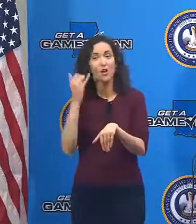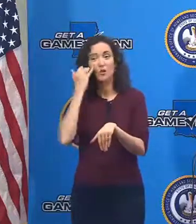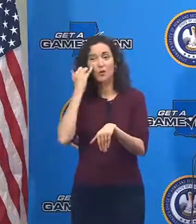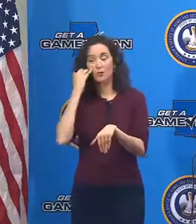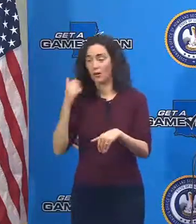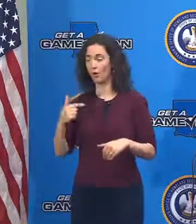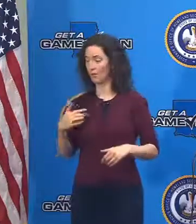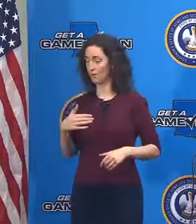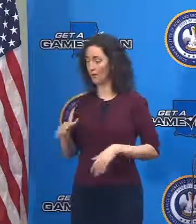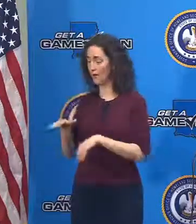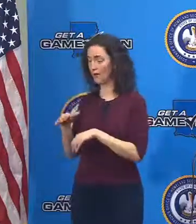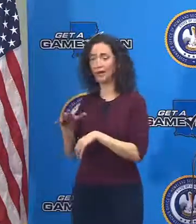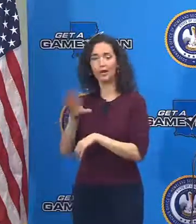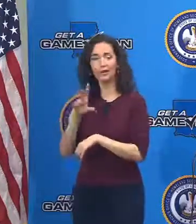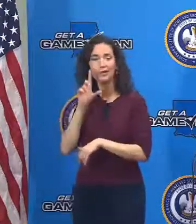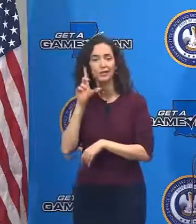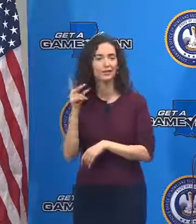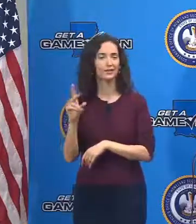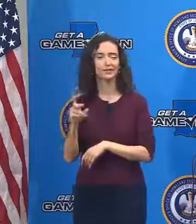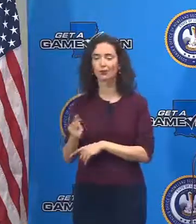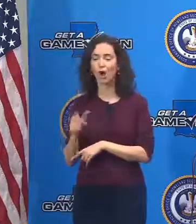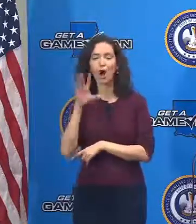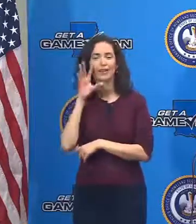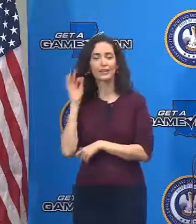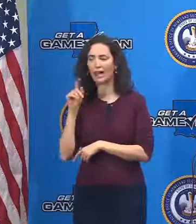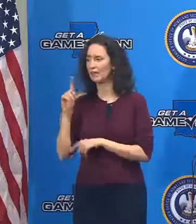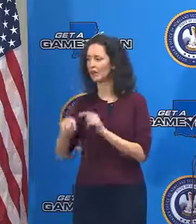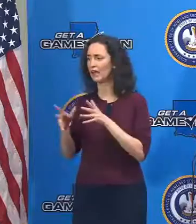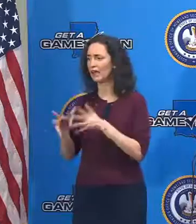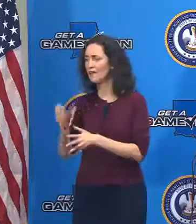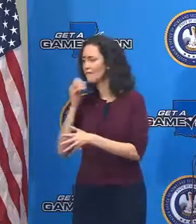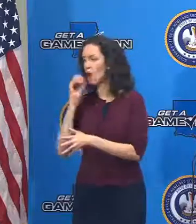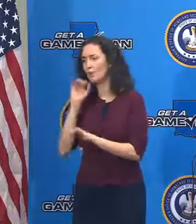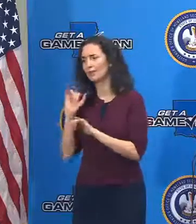your pet, you're probably not going to leave. We work with the